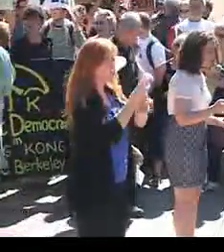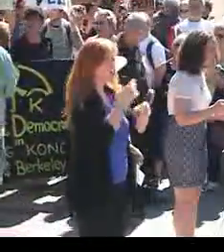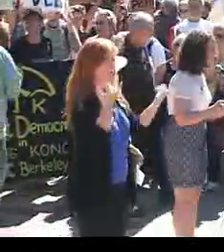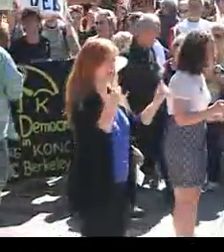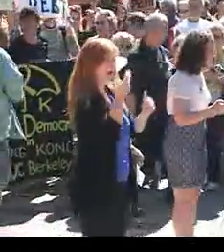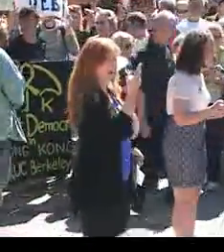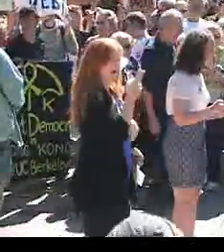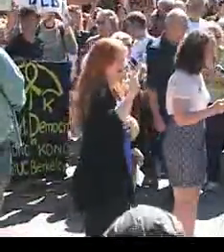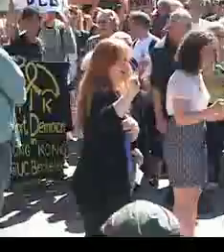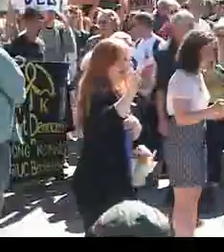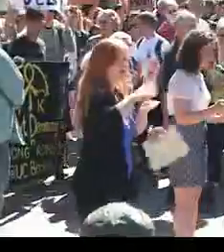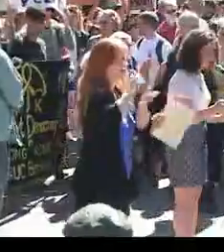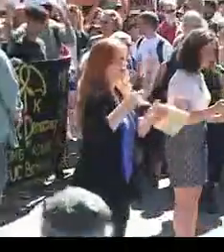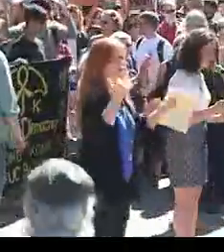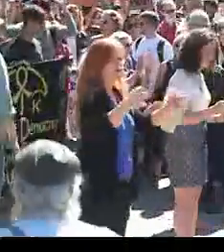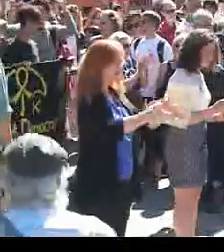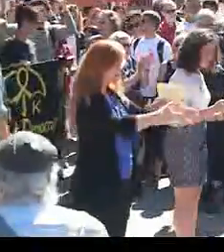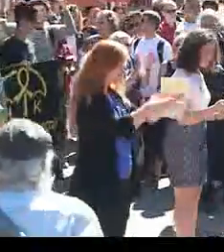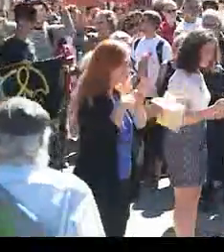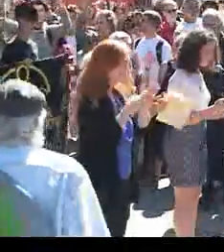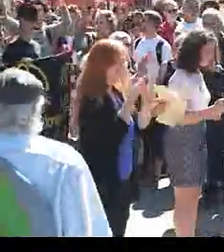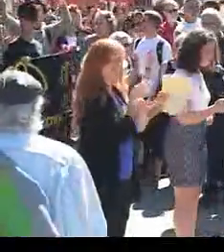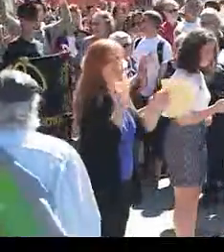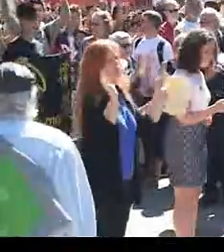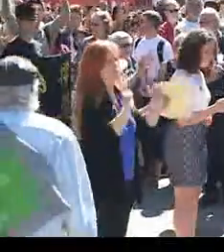are demanding free and fair elections.